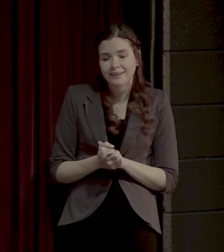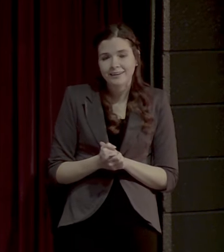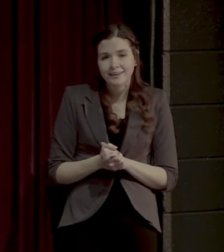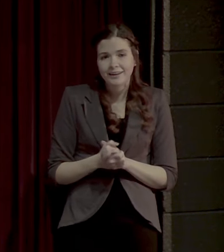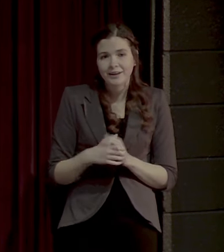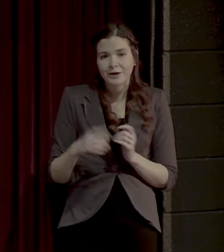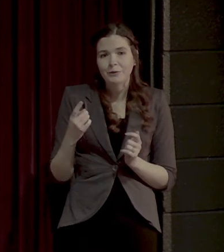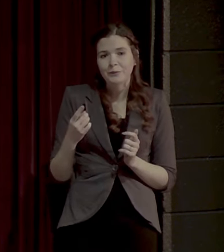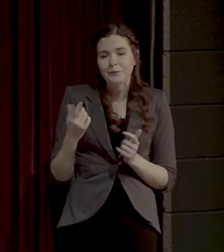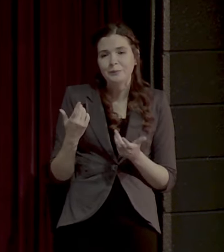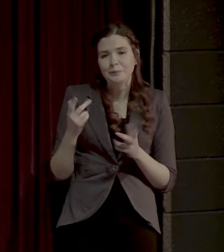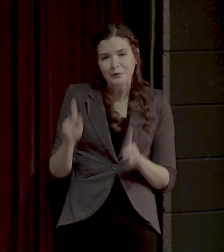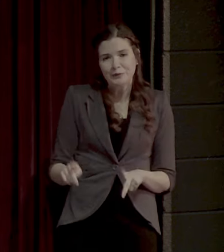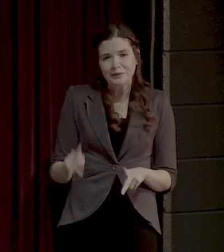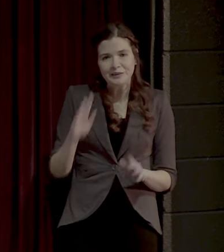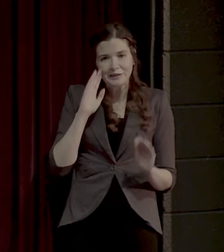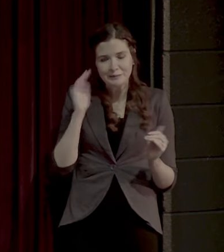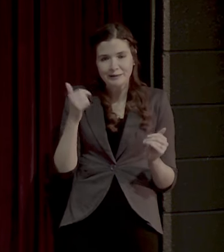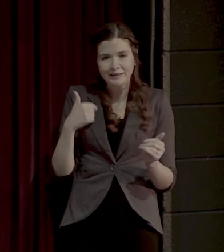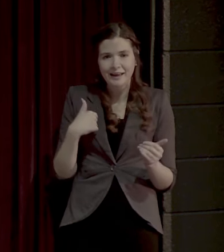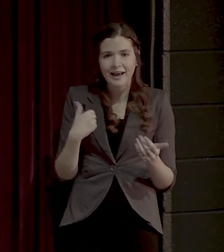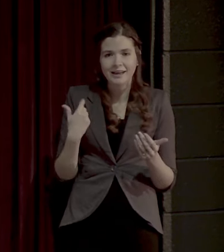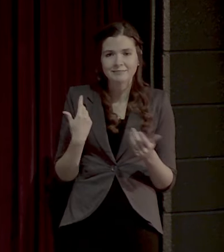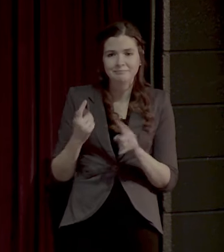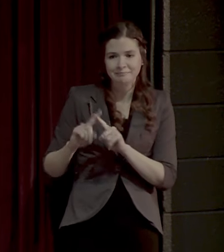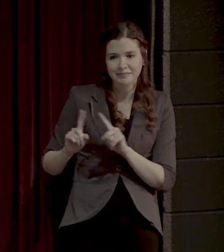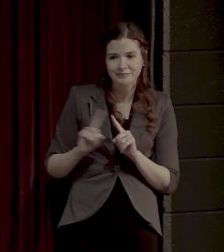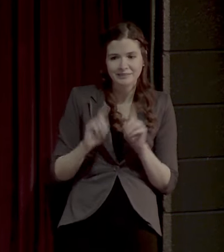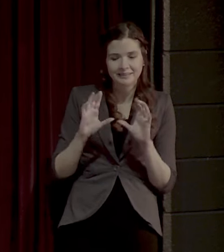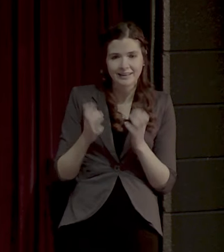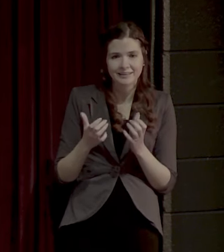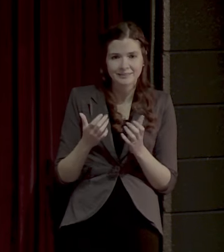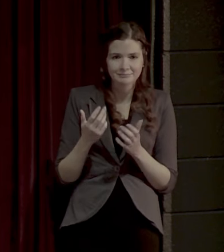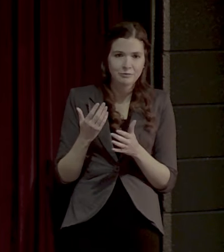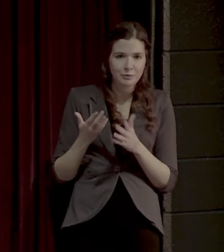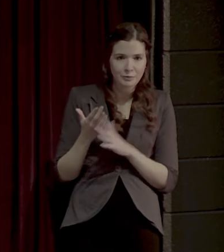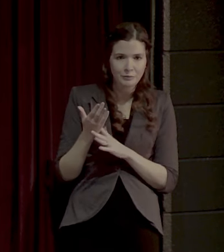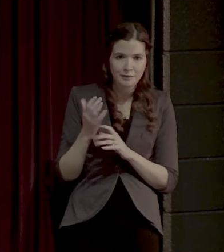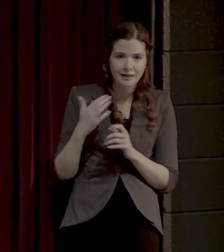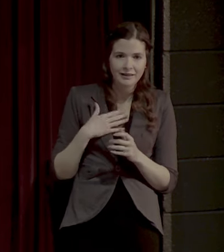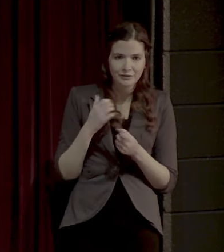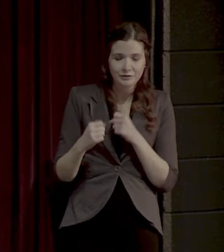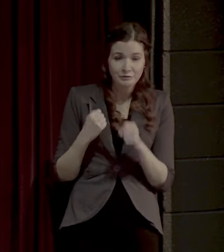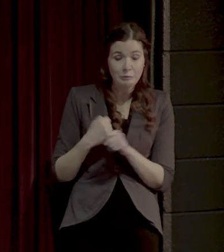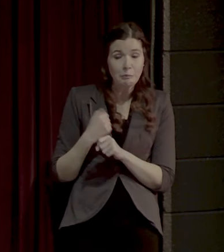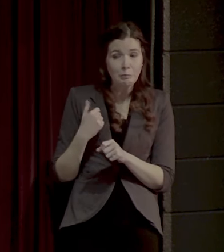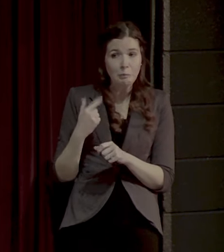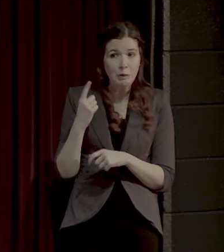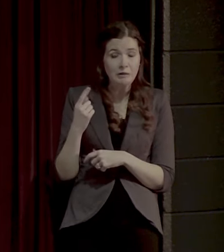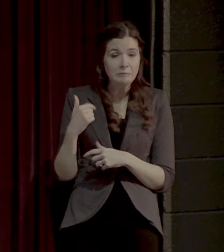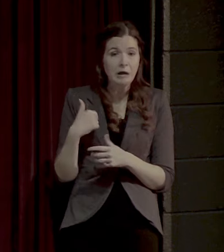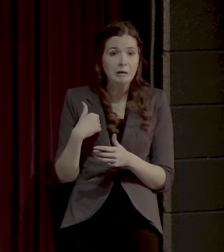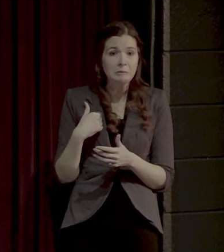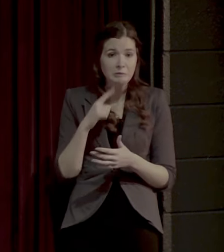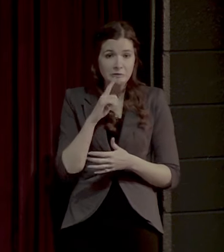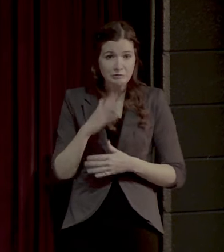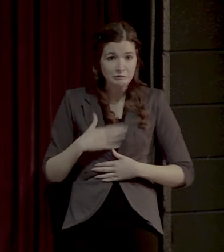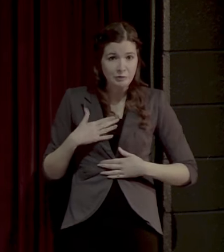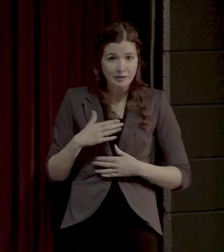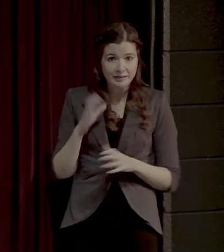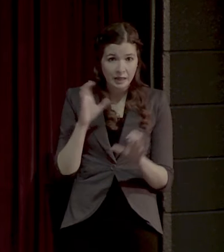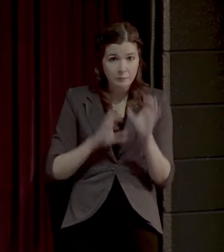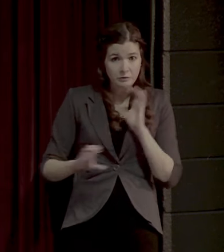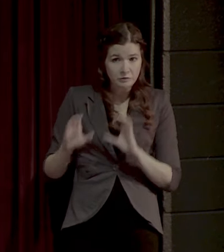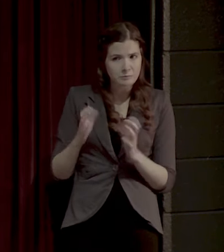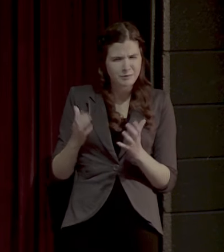As one would expect, I had a variety of classes throughout my 2 years here. One class that stood out and I enjoyed was chemistry, although that might not be the